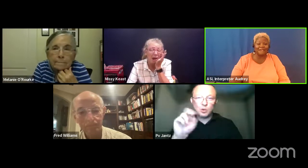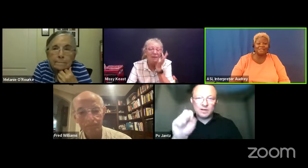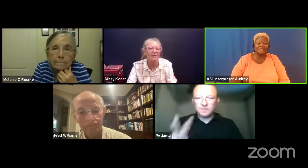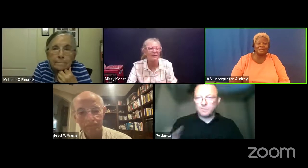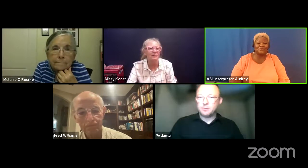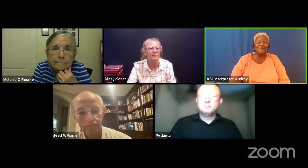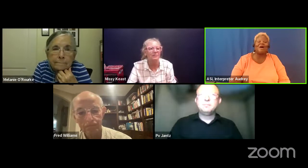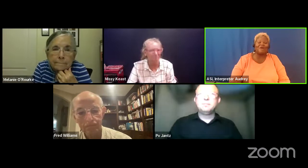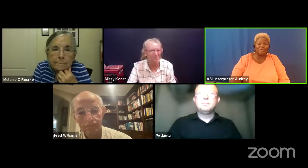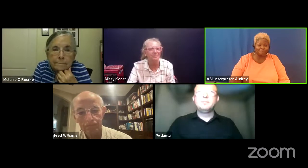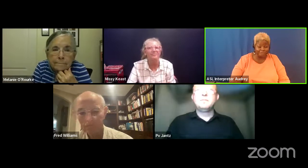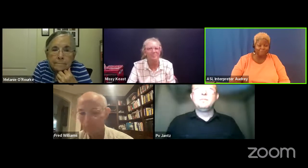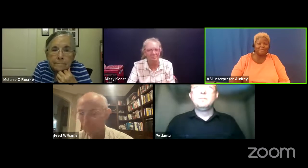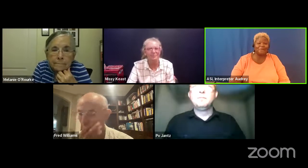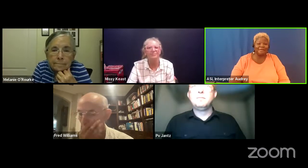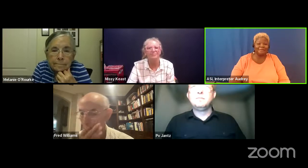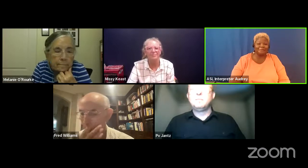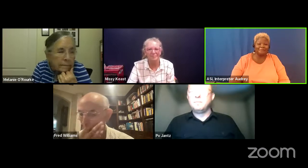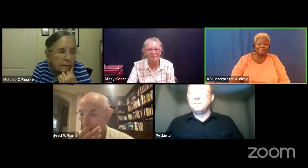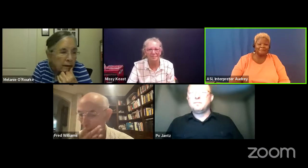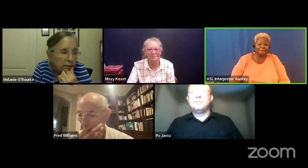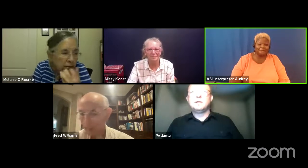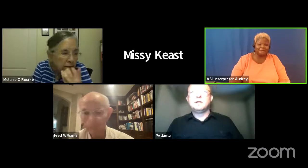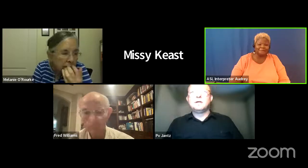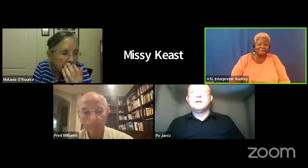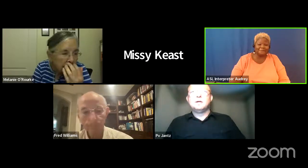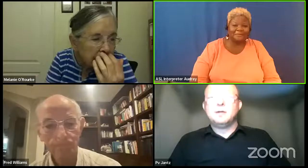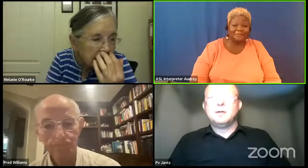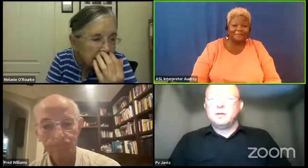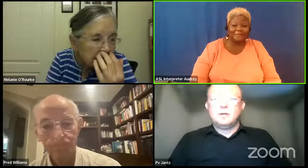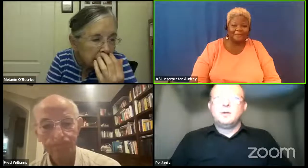will table it to our November meeting.